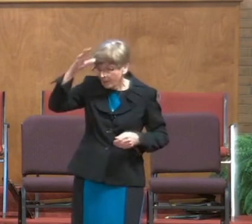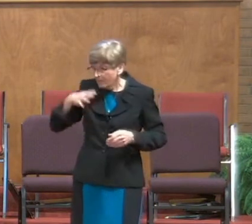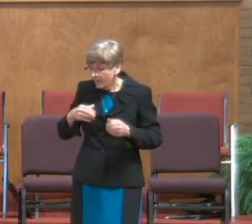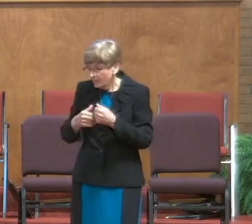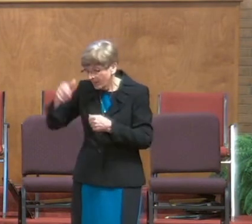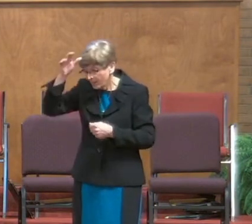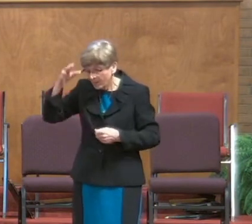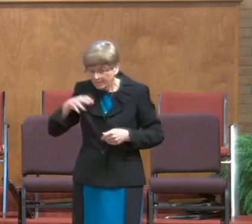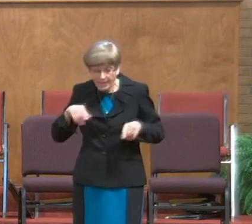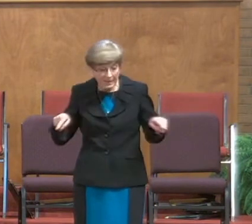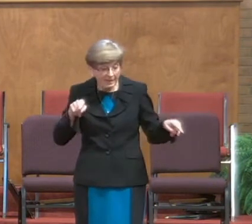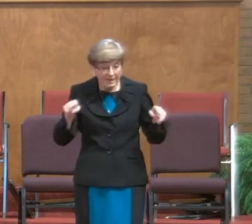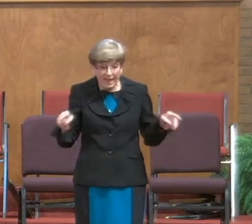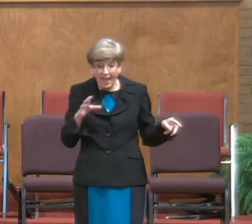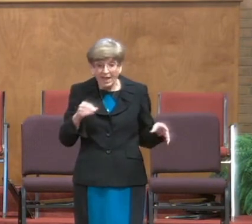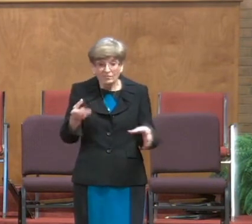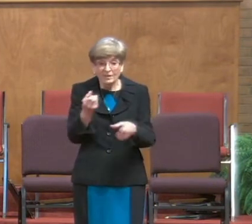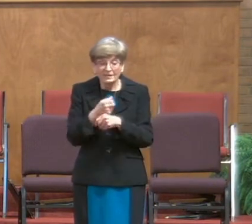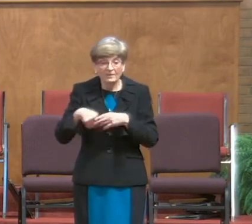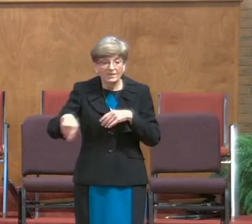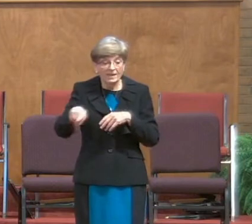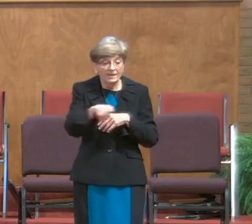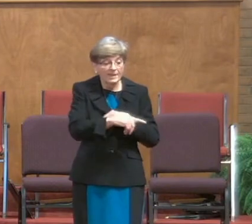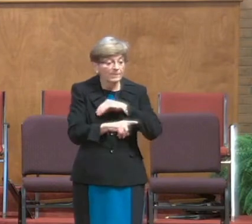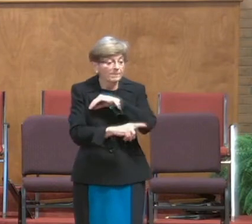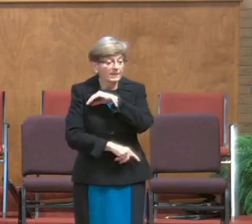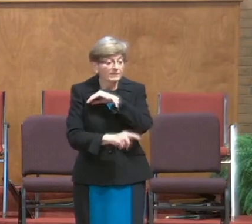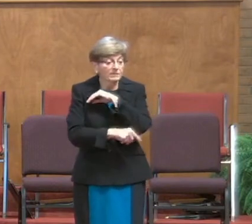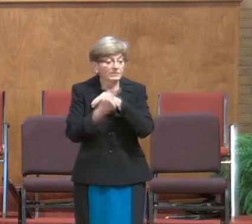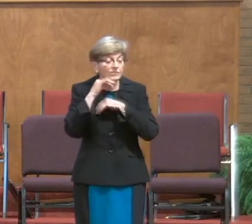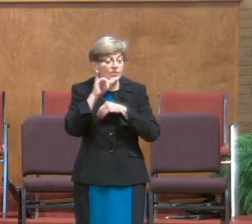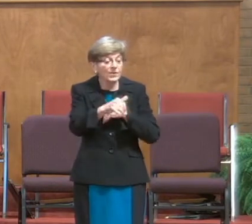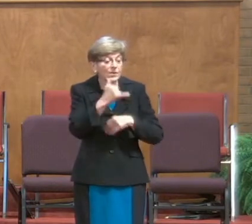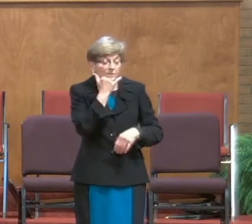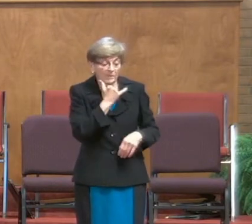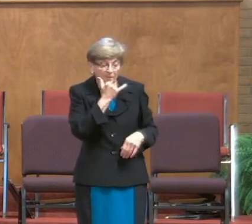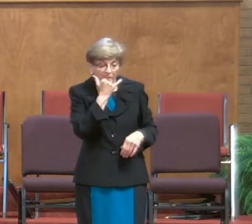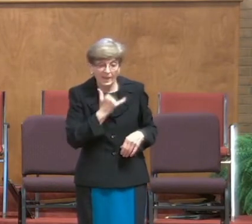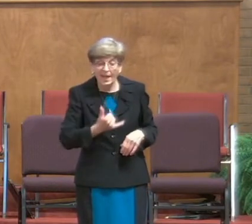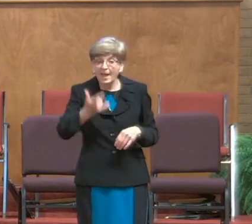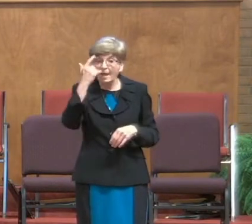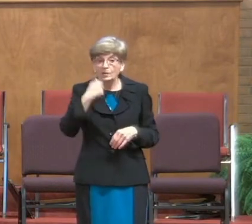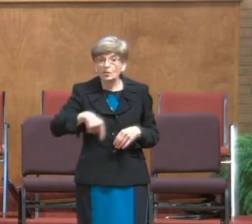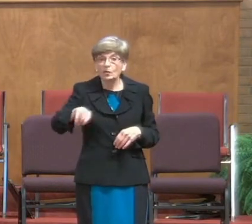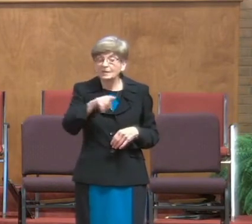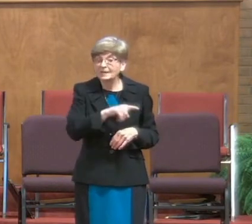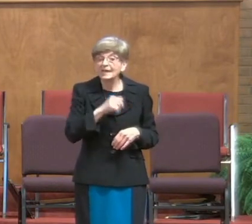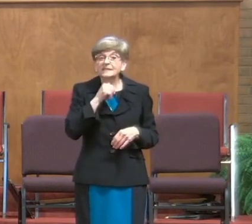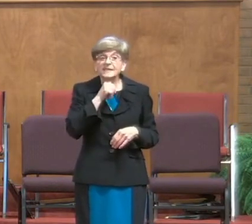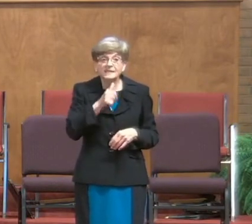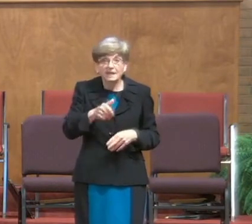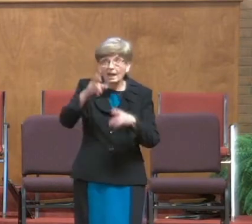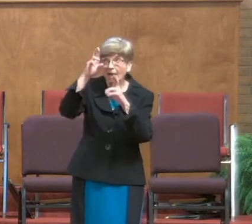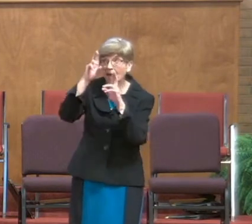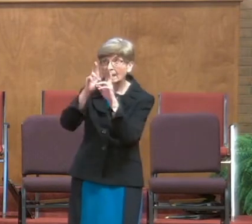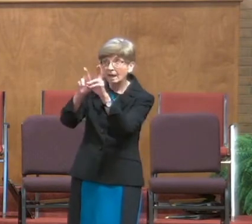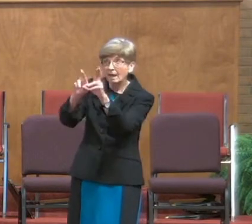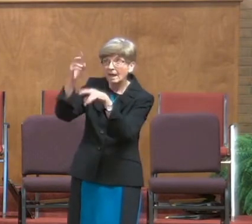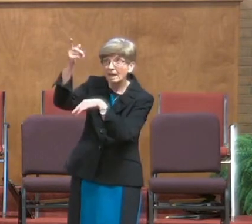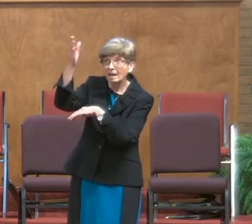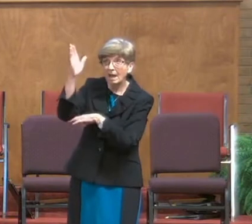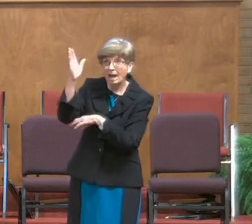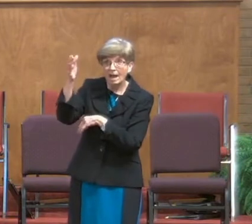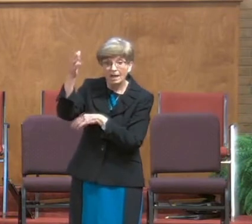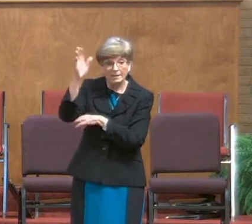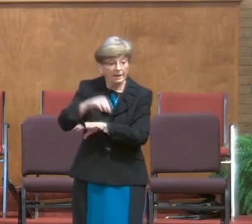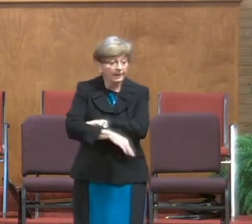men and receiving in themselves the due penalty for their error. And since they did not see fit to acknowledge God, God gave them